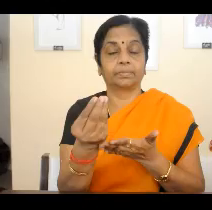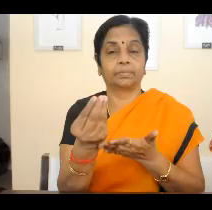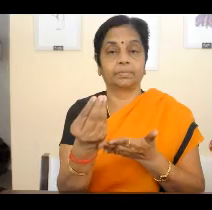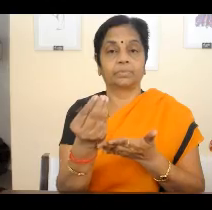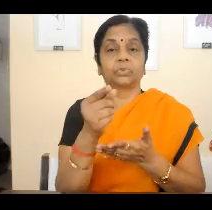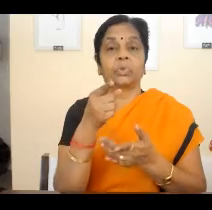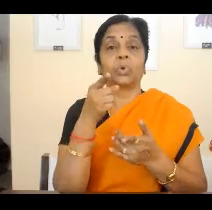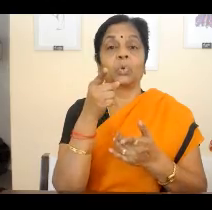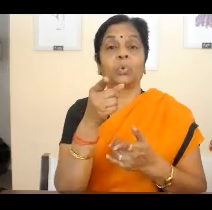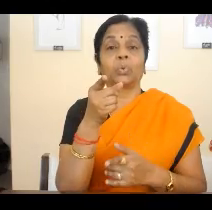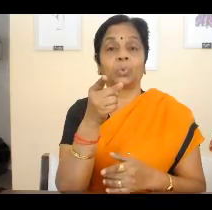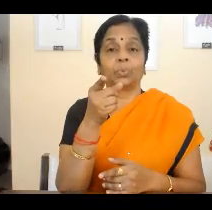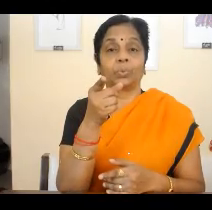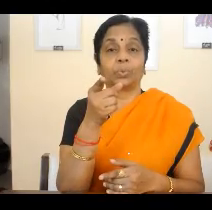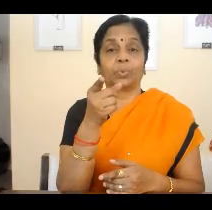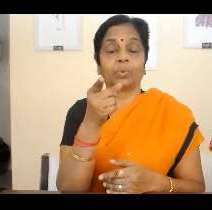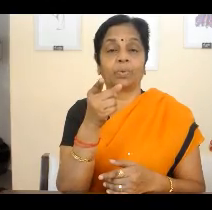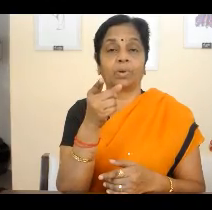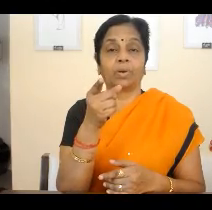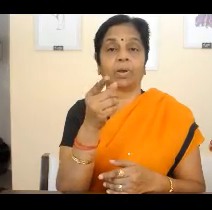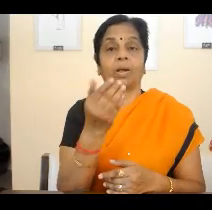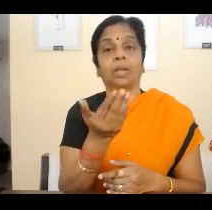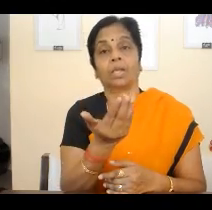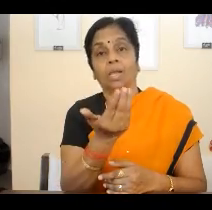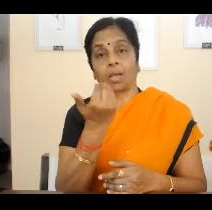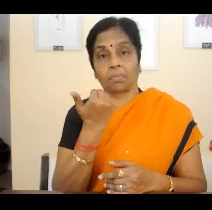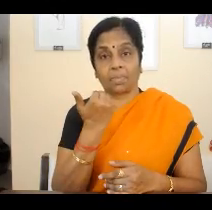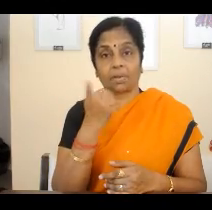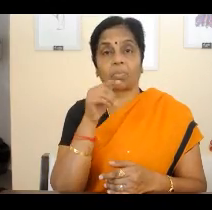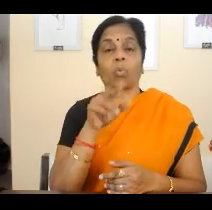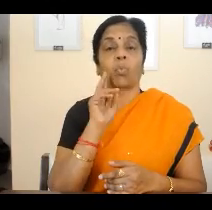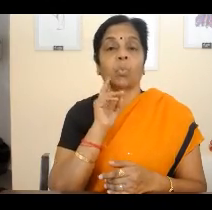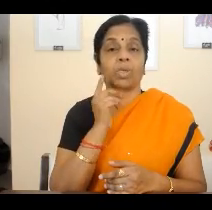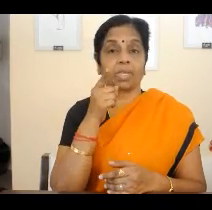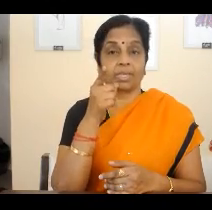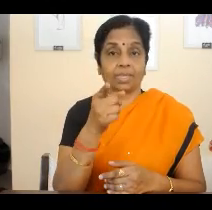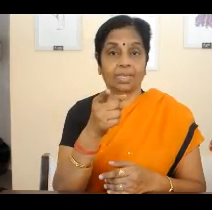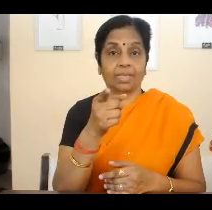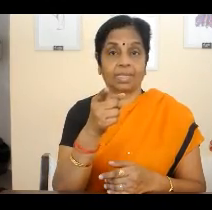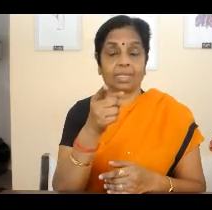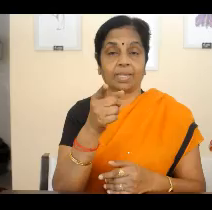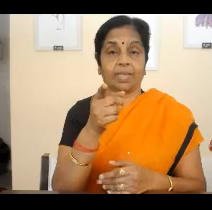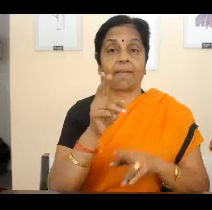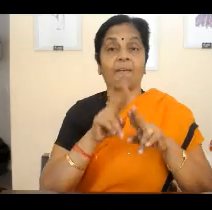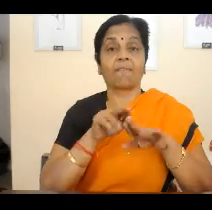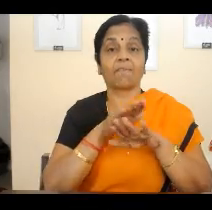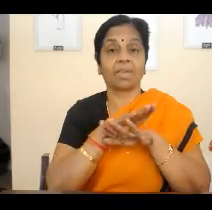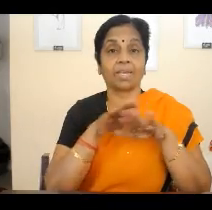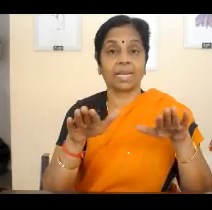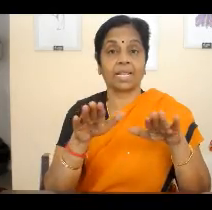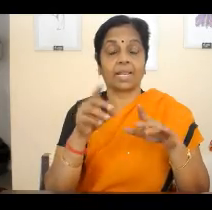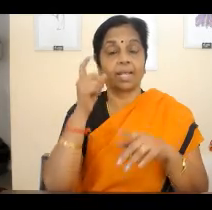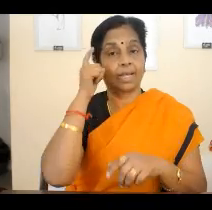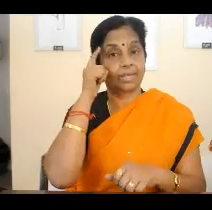to come up with the final decision